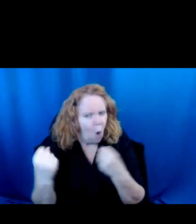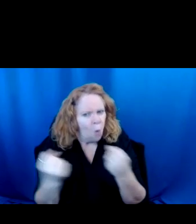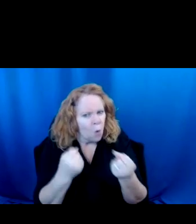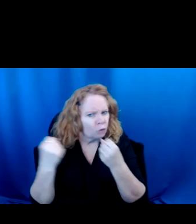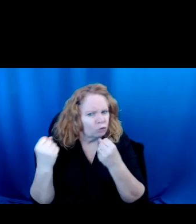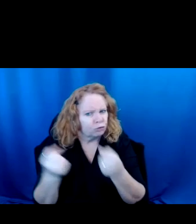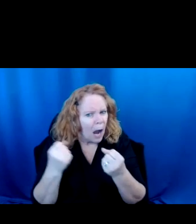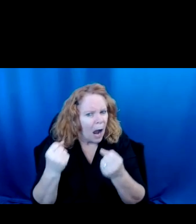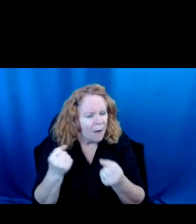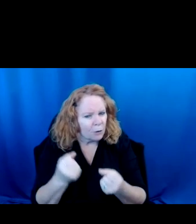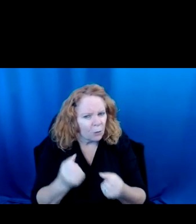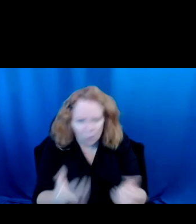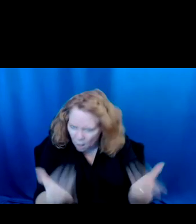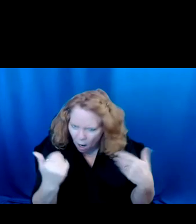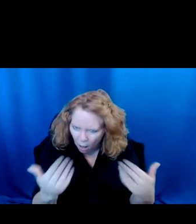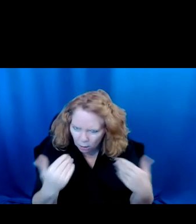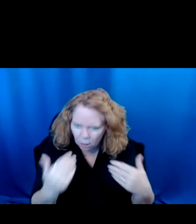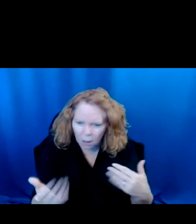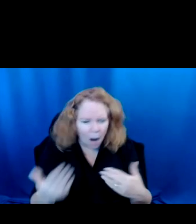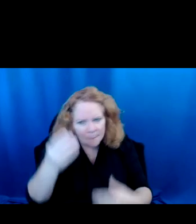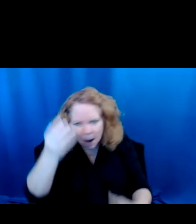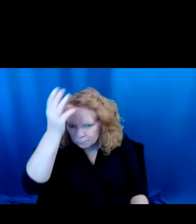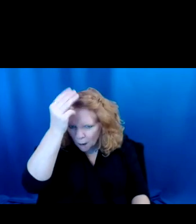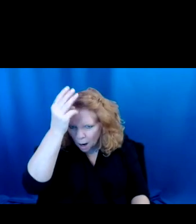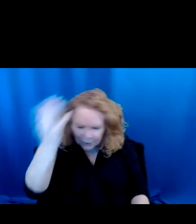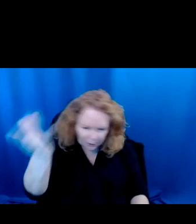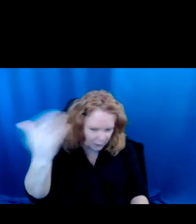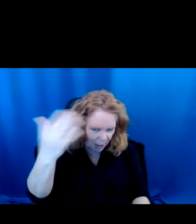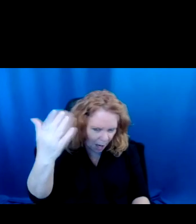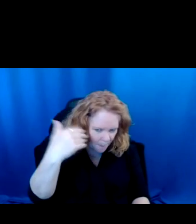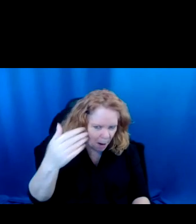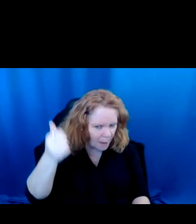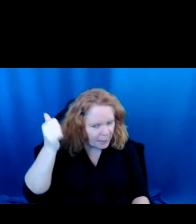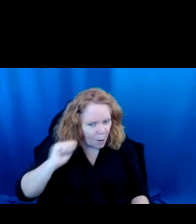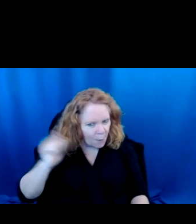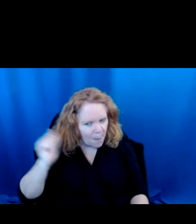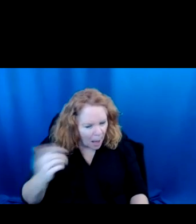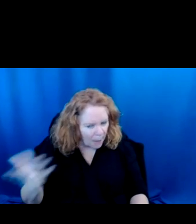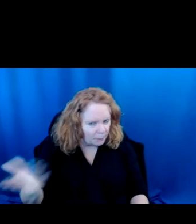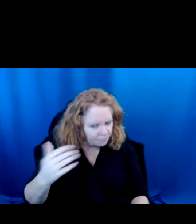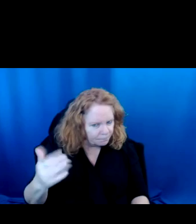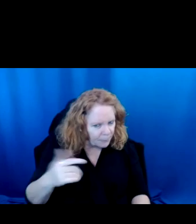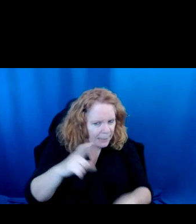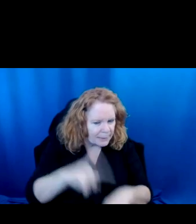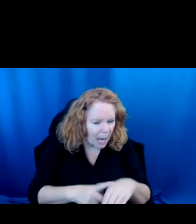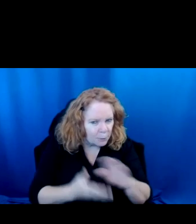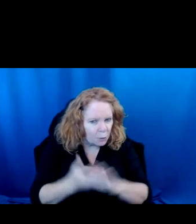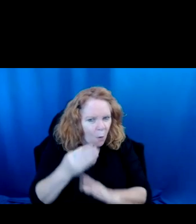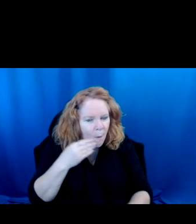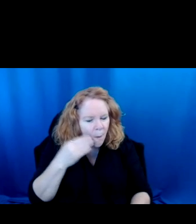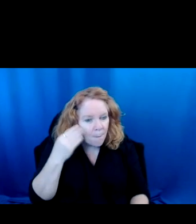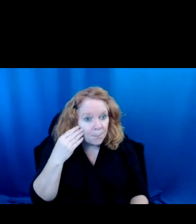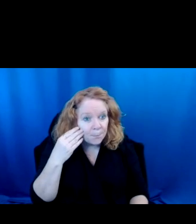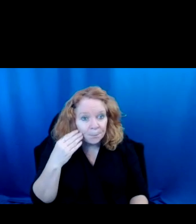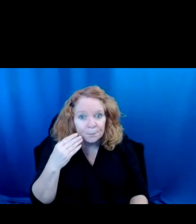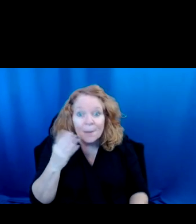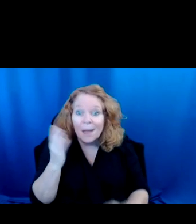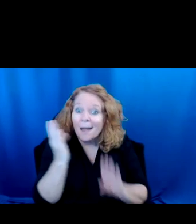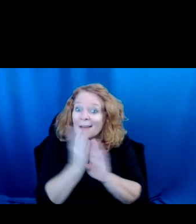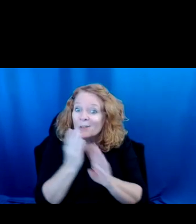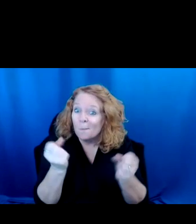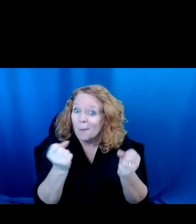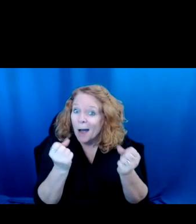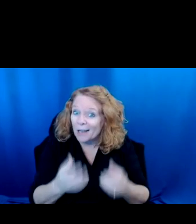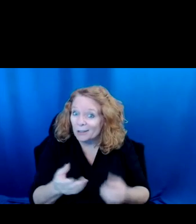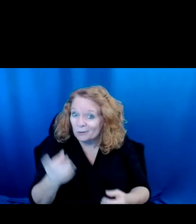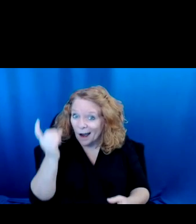All aboard. Come on, Marvin, all aboard. Come on, Arabella, time to go home. I'm bus driver Drew here